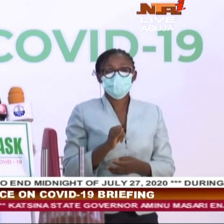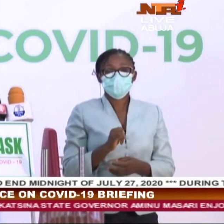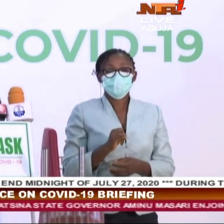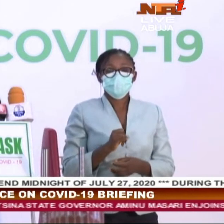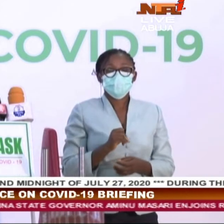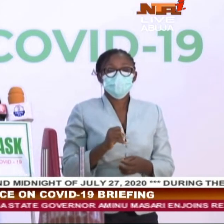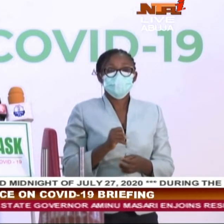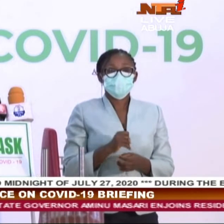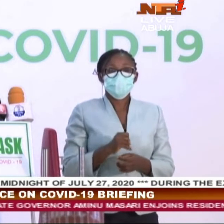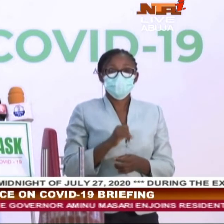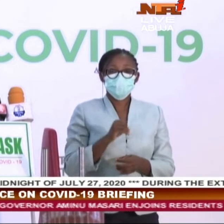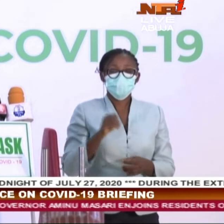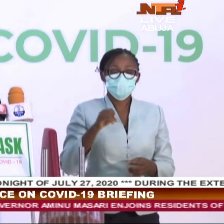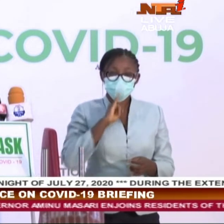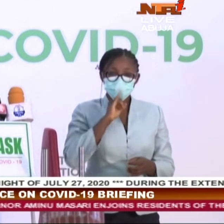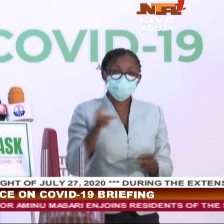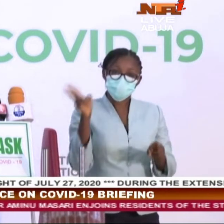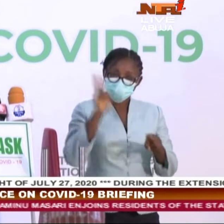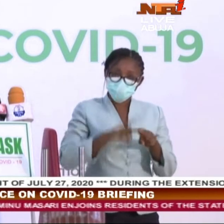institutions.